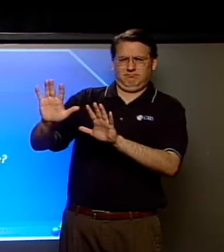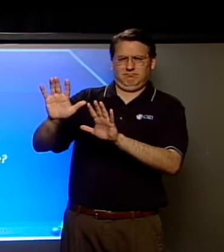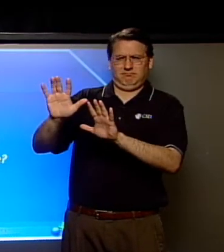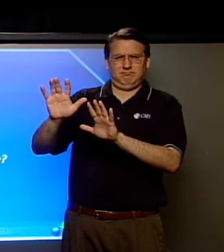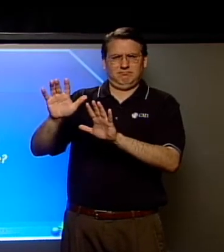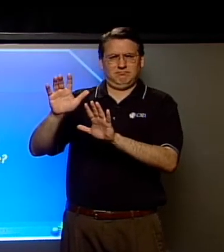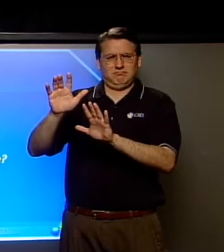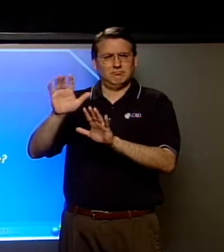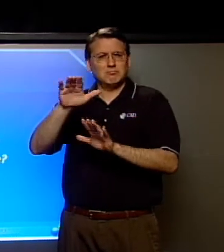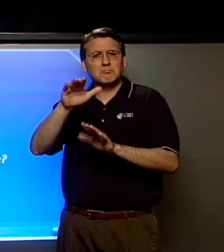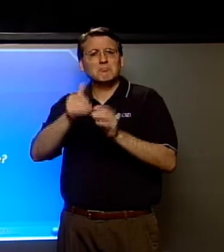organization either.